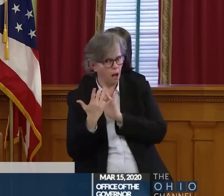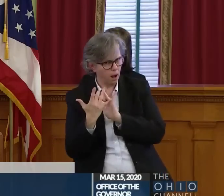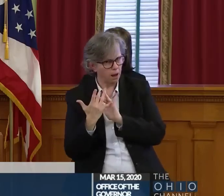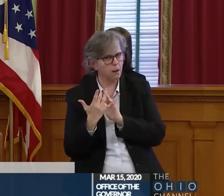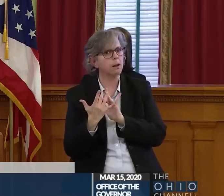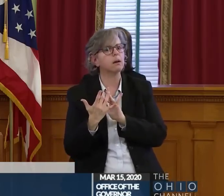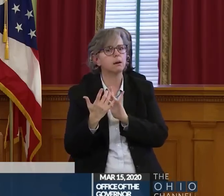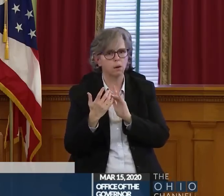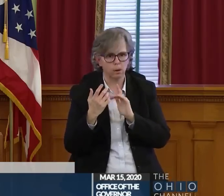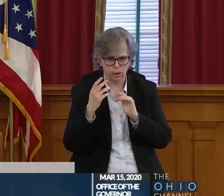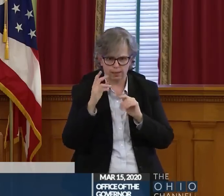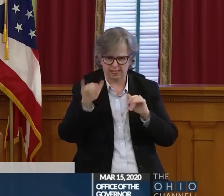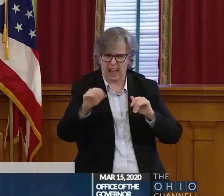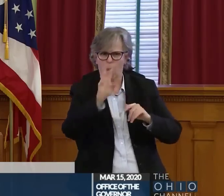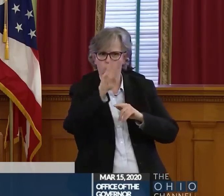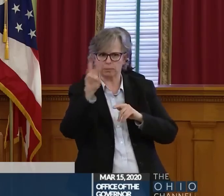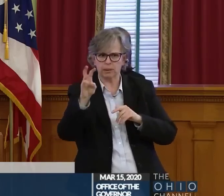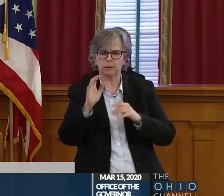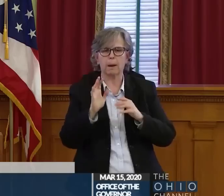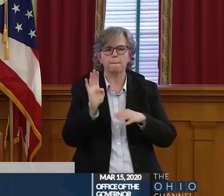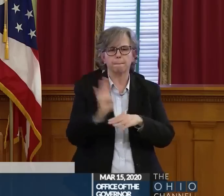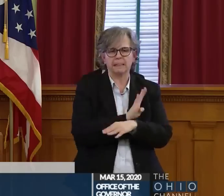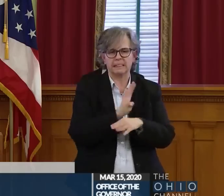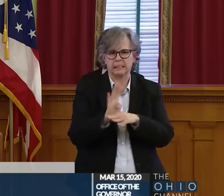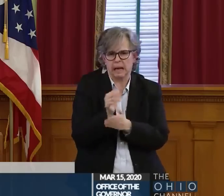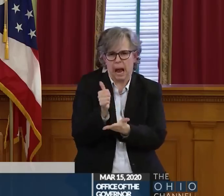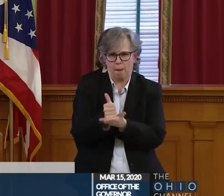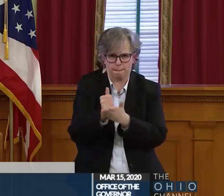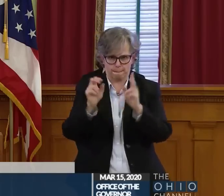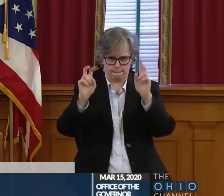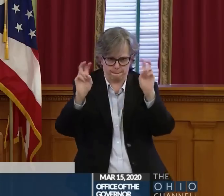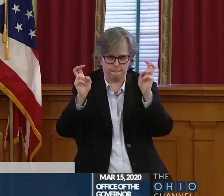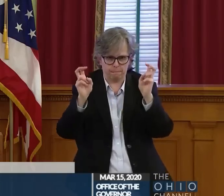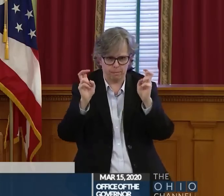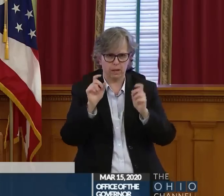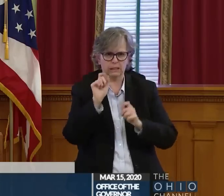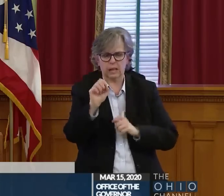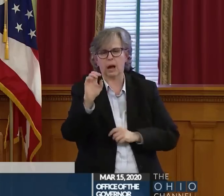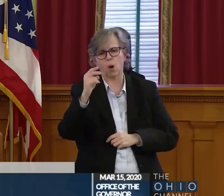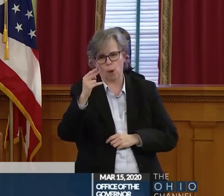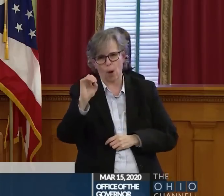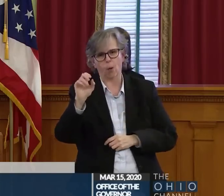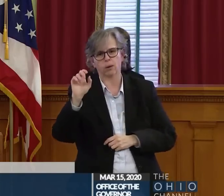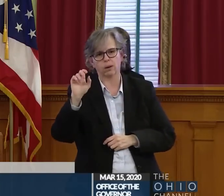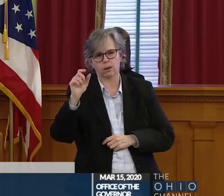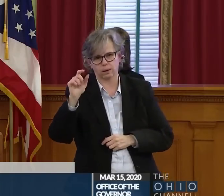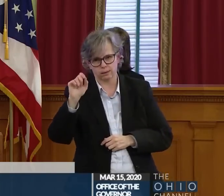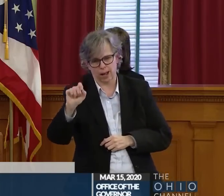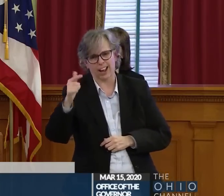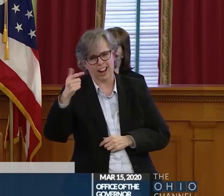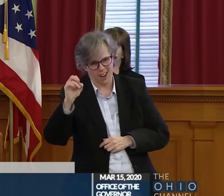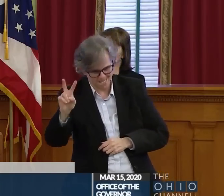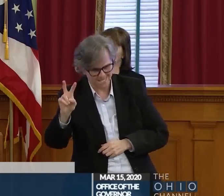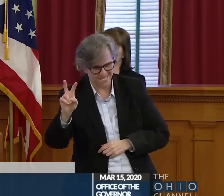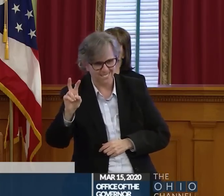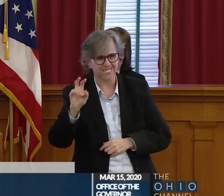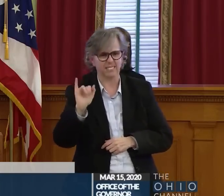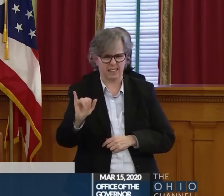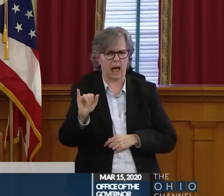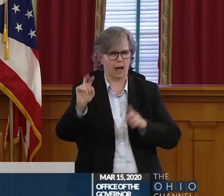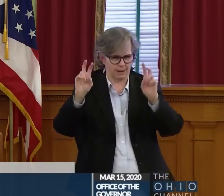businesshelp@development.ohio.gov. And additional information on the SBA's Economic Injury Disaster Loan Program is